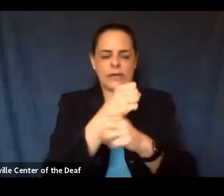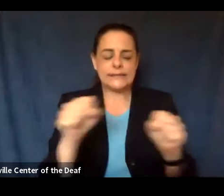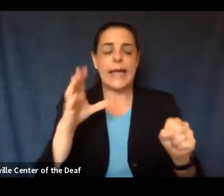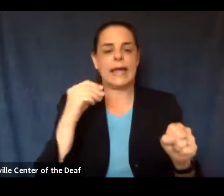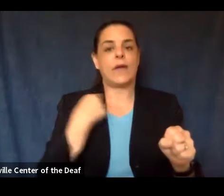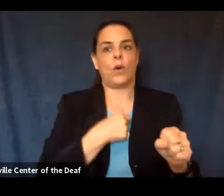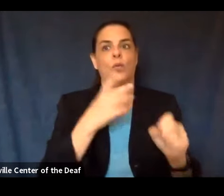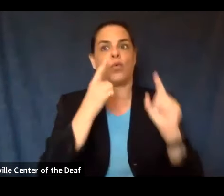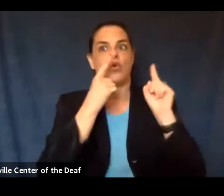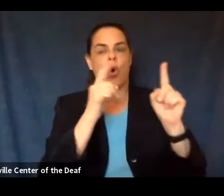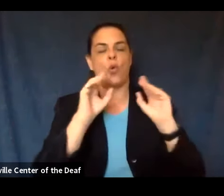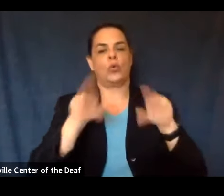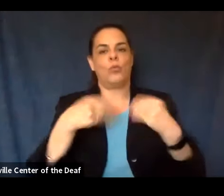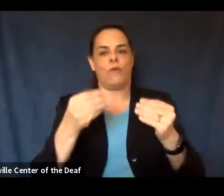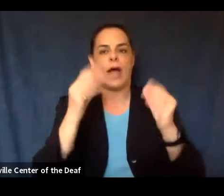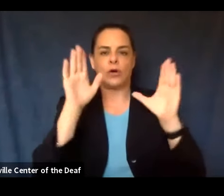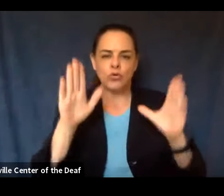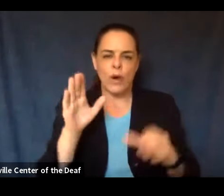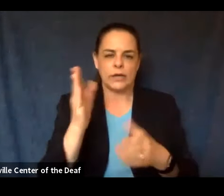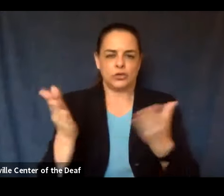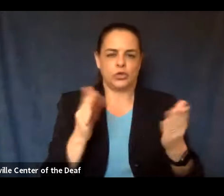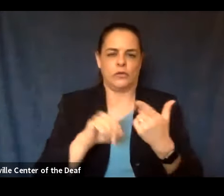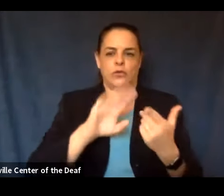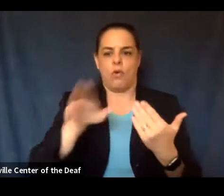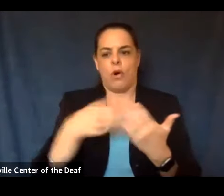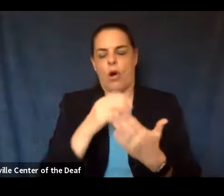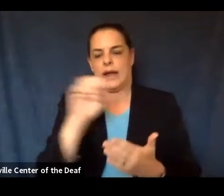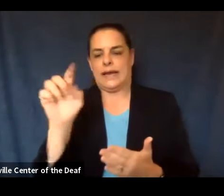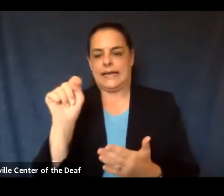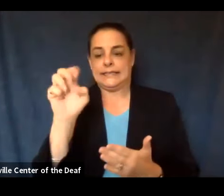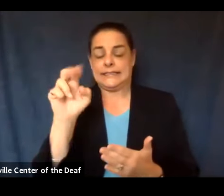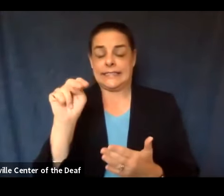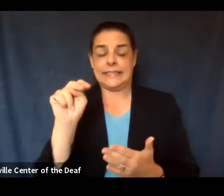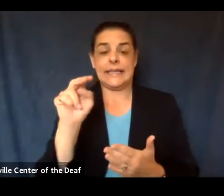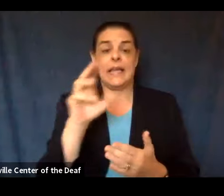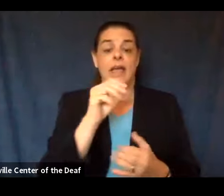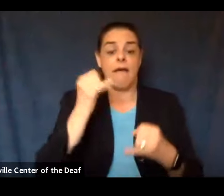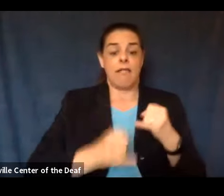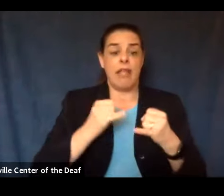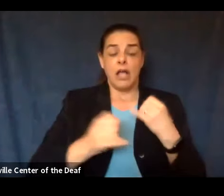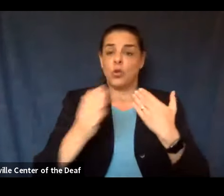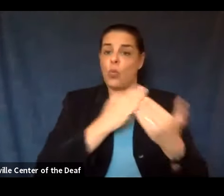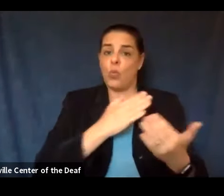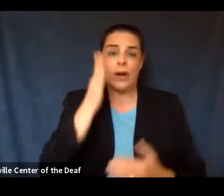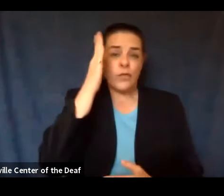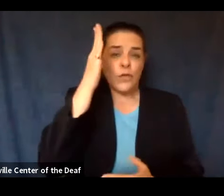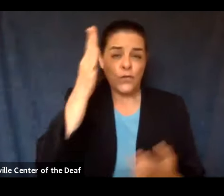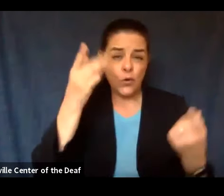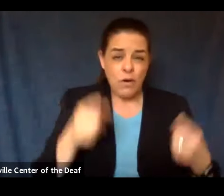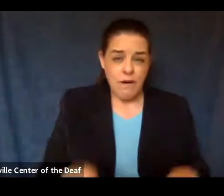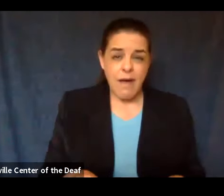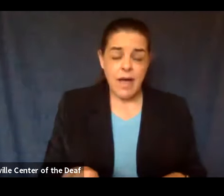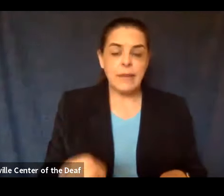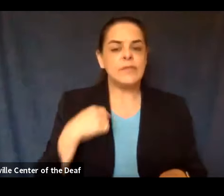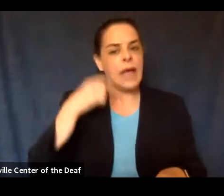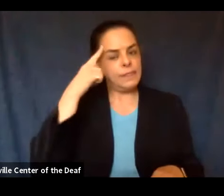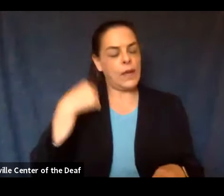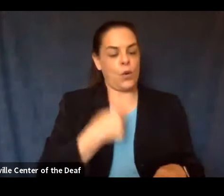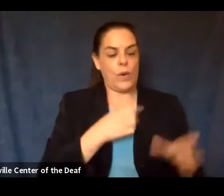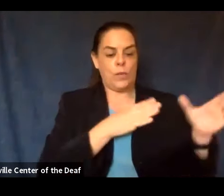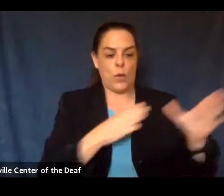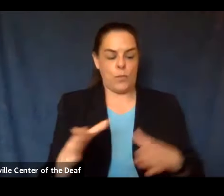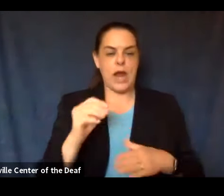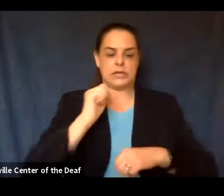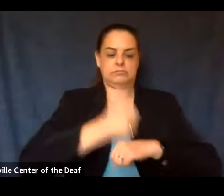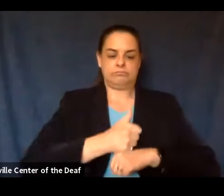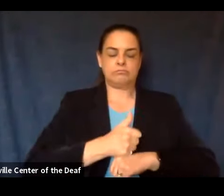Tennesseans. And lastly, whatever the road ahead looks like, I think we're prepared. I think we've established a foundation of communication that